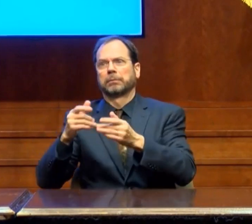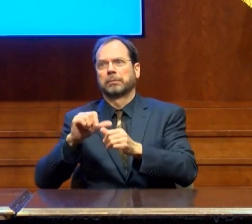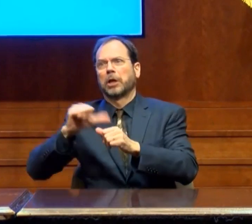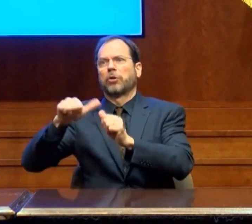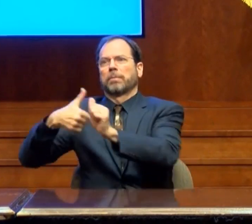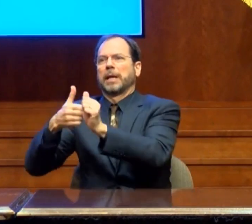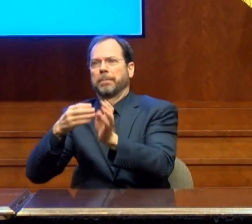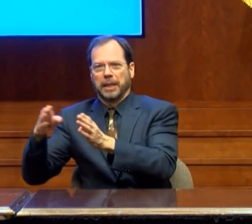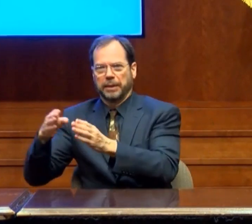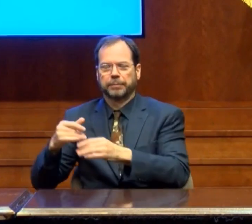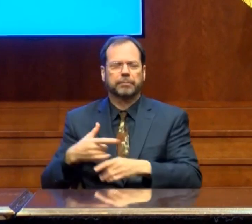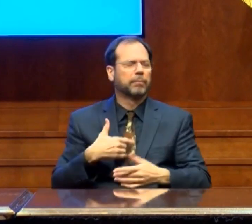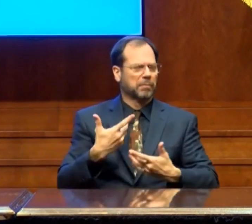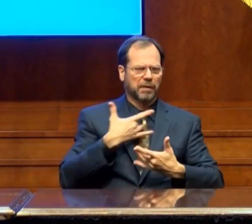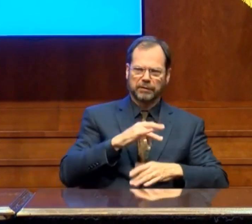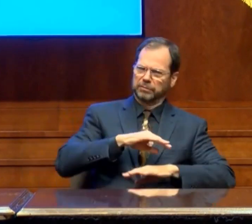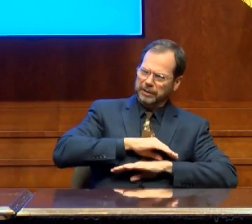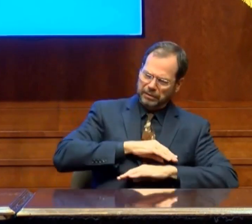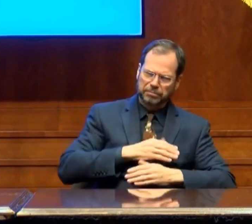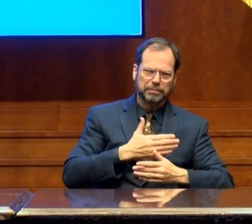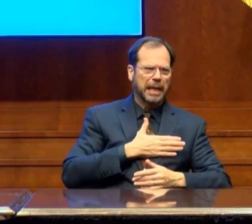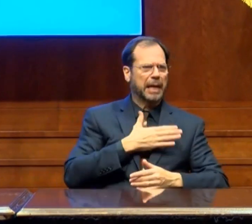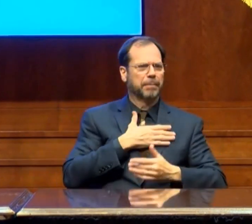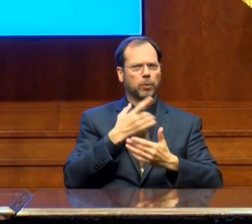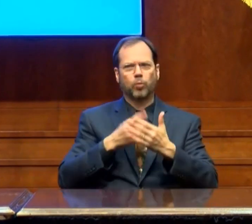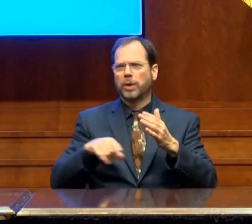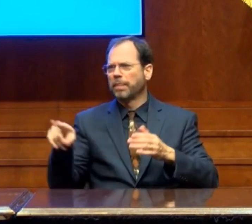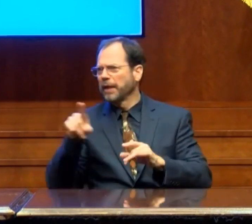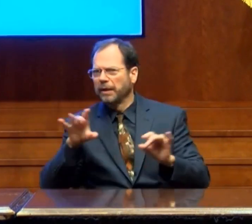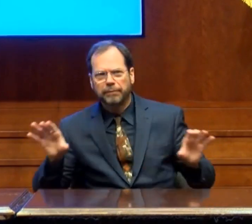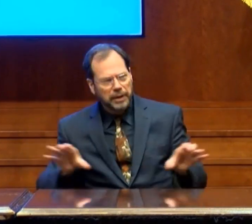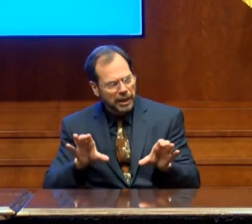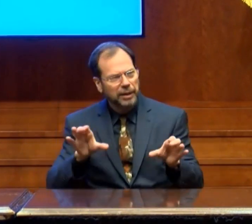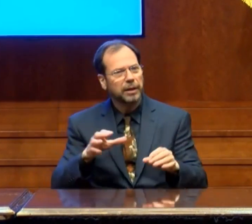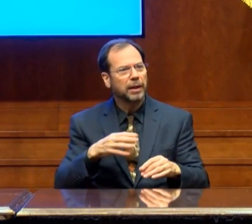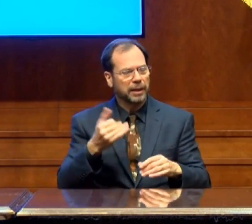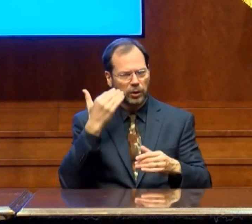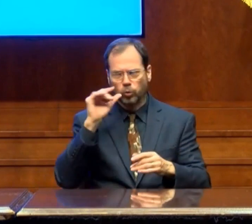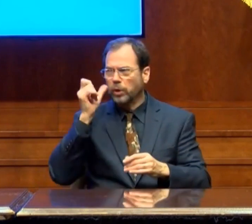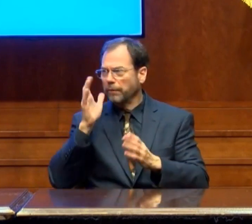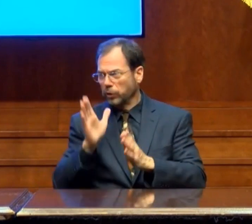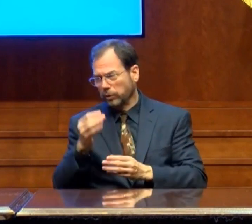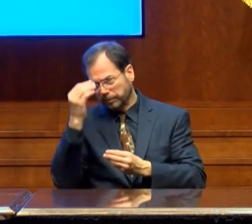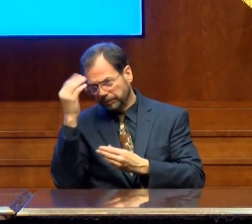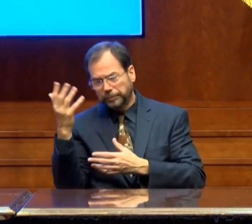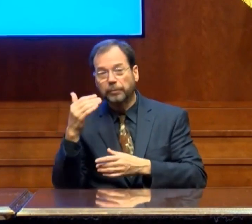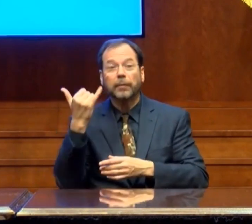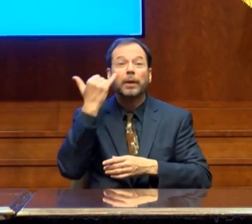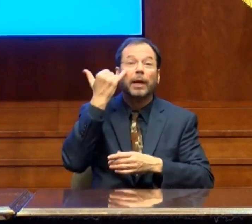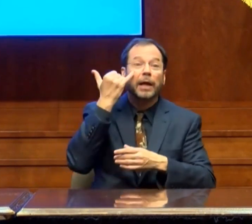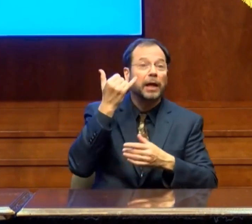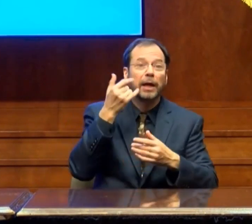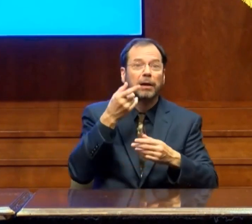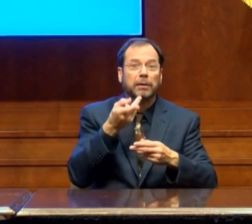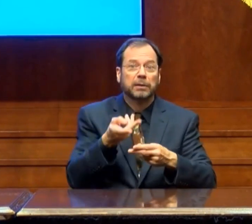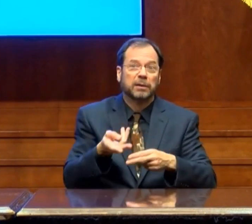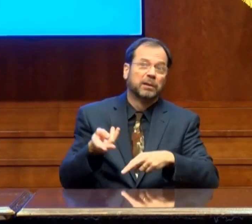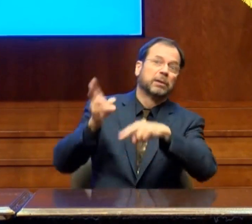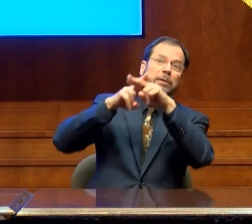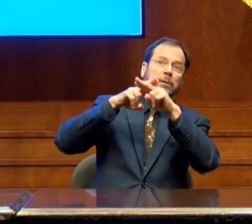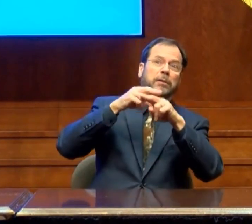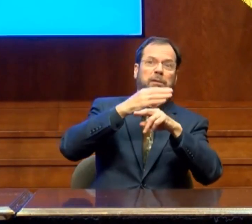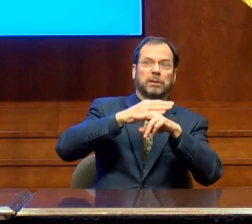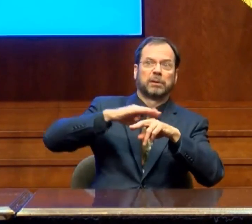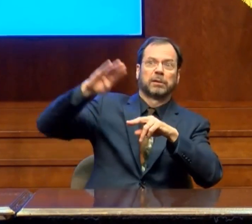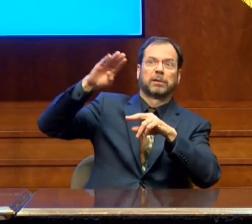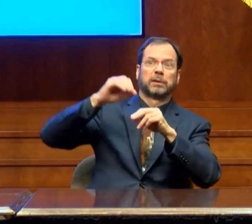move to another area. I'm very pleased with that. I'm very proud of what they've done. And I know, Governor, that should we see a bigger surge